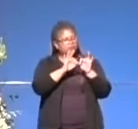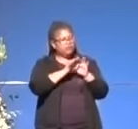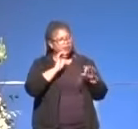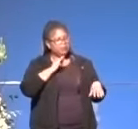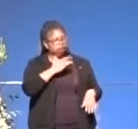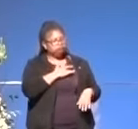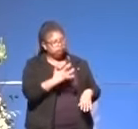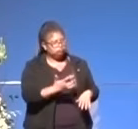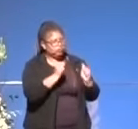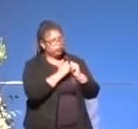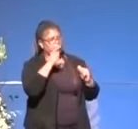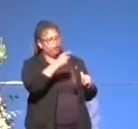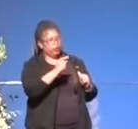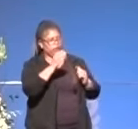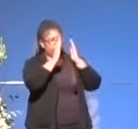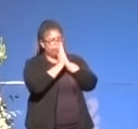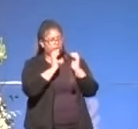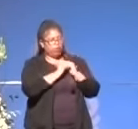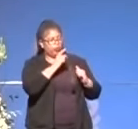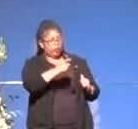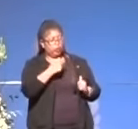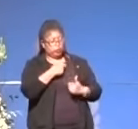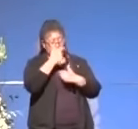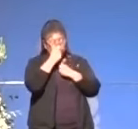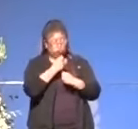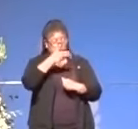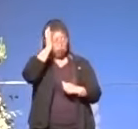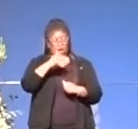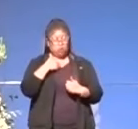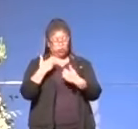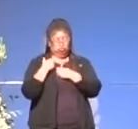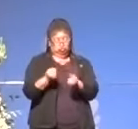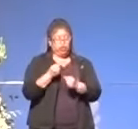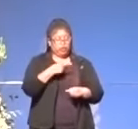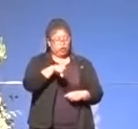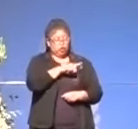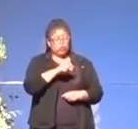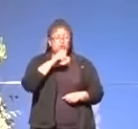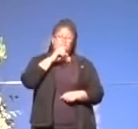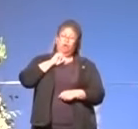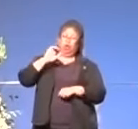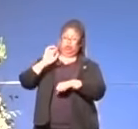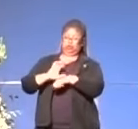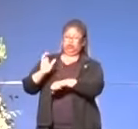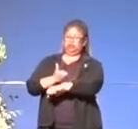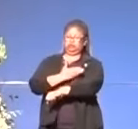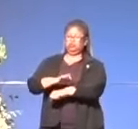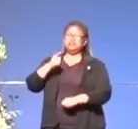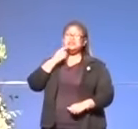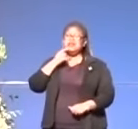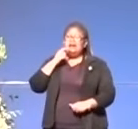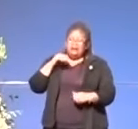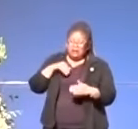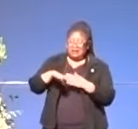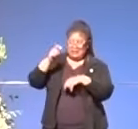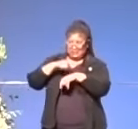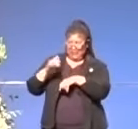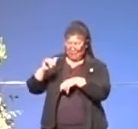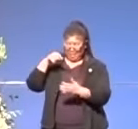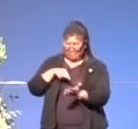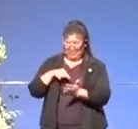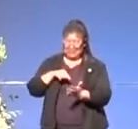you. We trust that God will strengthen you. The old gospel hymn says, "In times like these, we need a